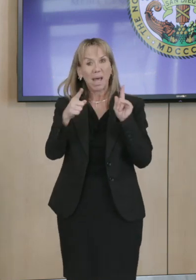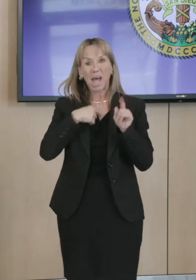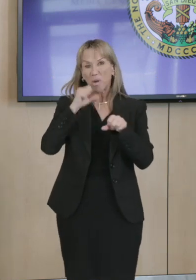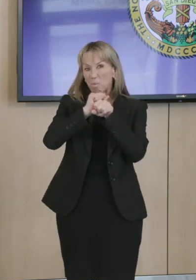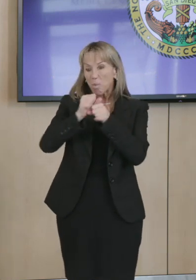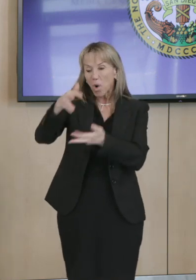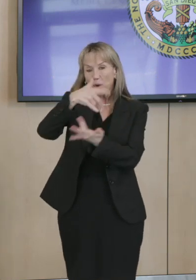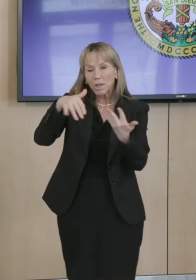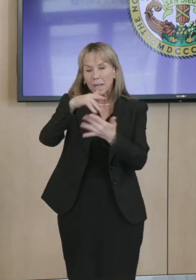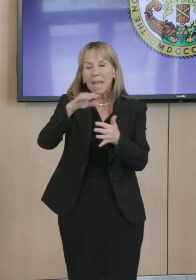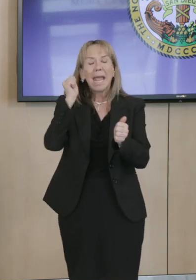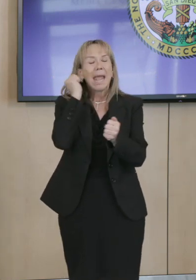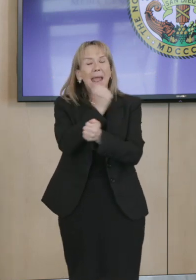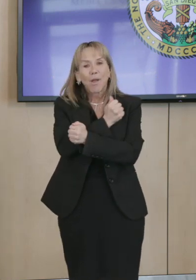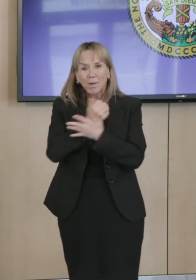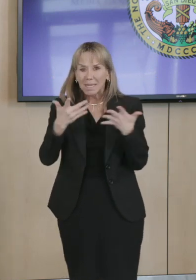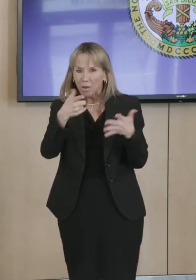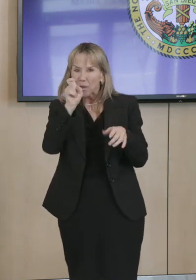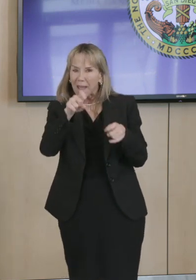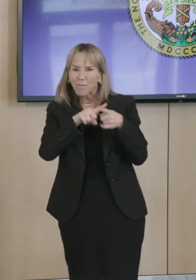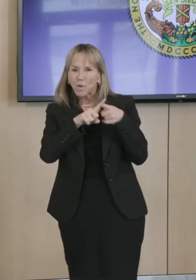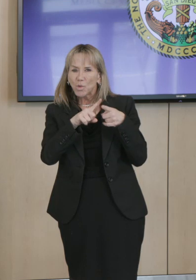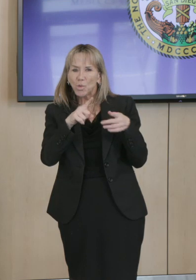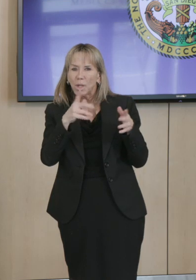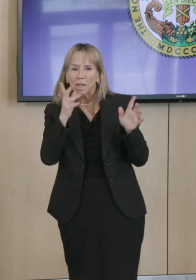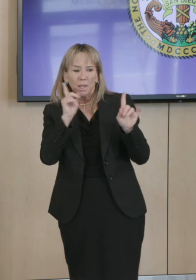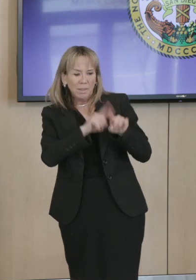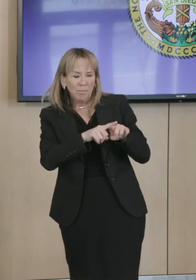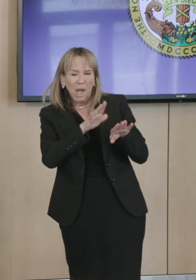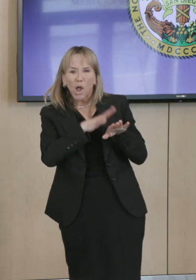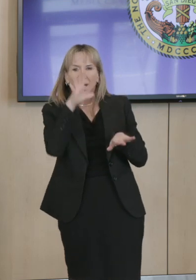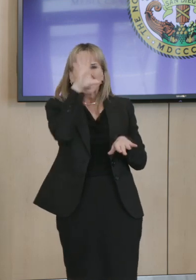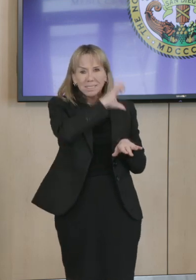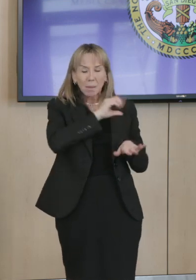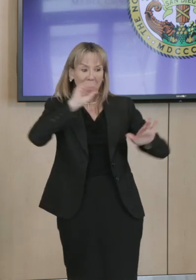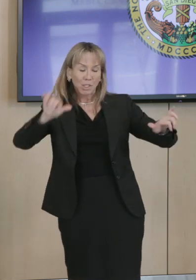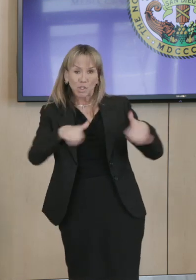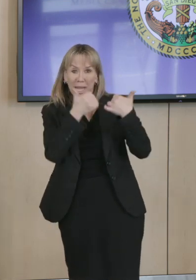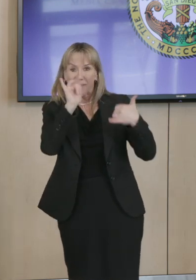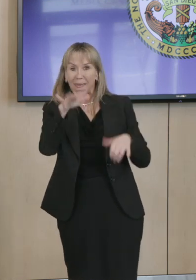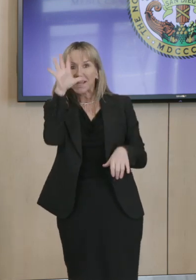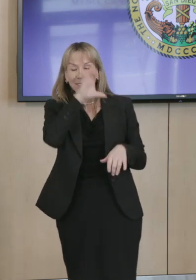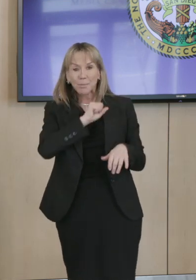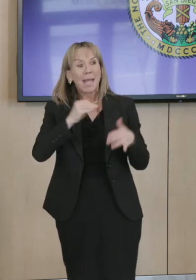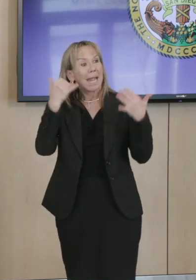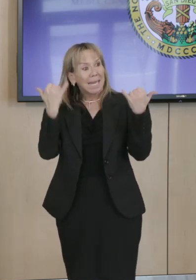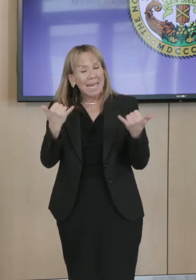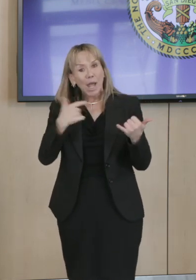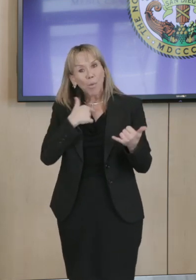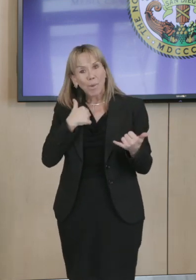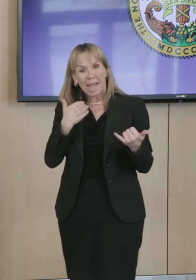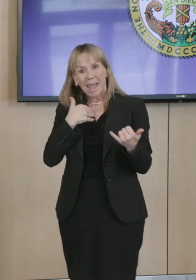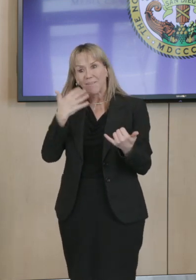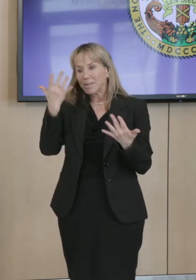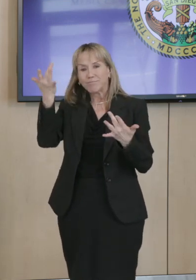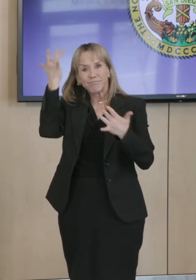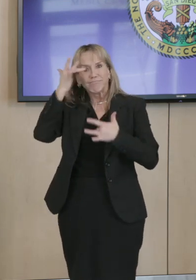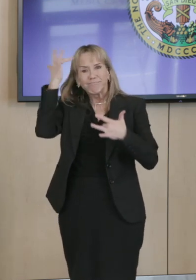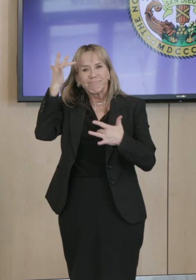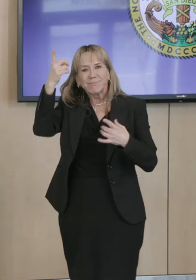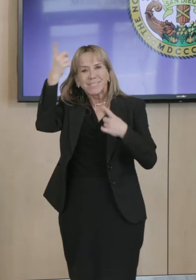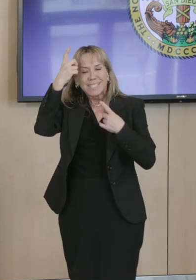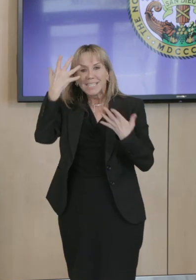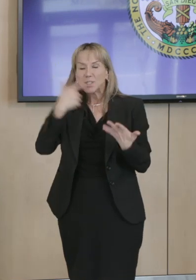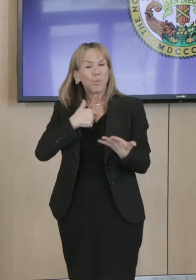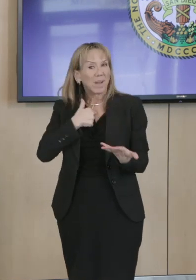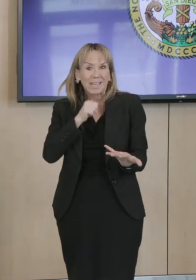depends on your assumptions, and you need to challenge those assumptions, and we are dealing with a disease that we don't know everything about. And so some